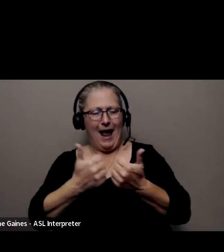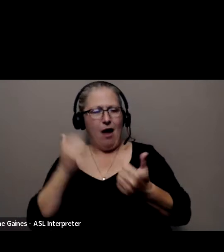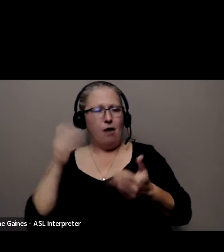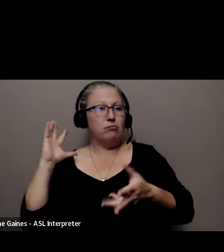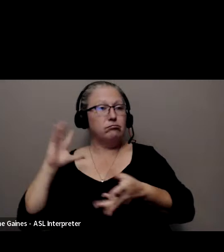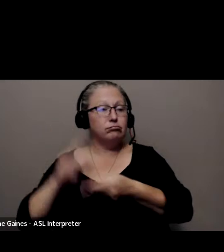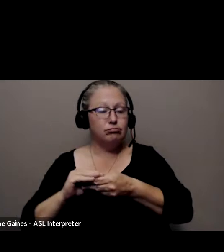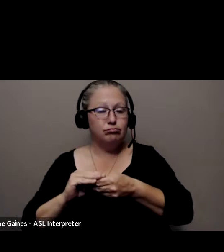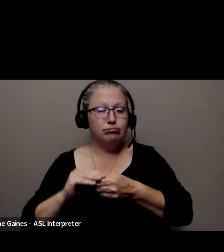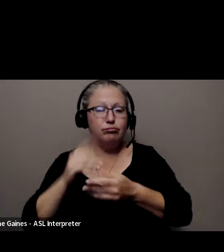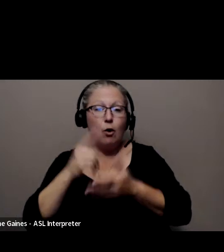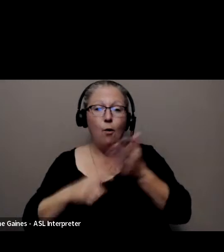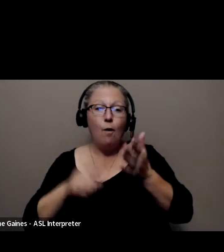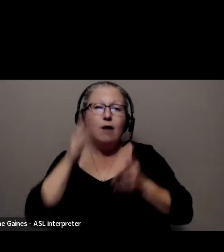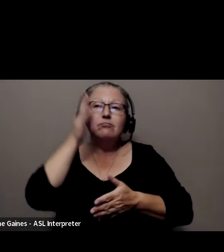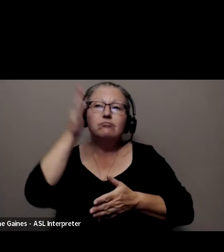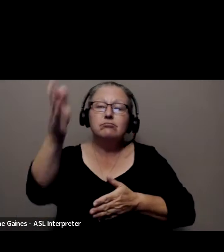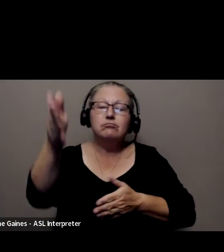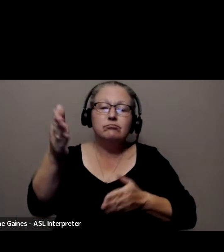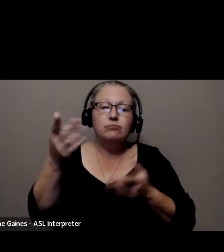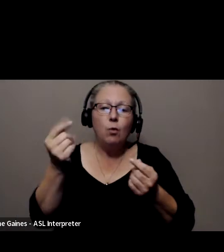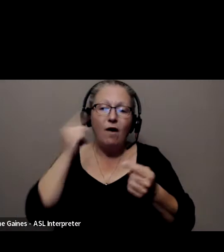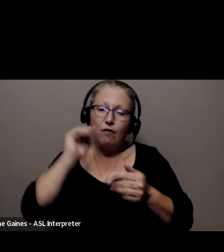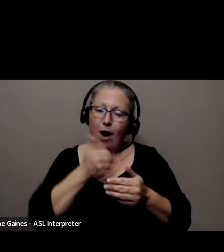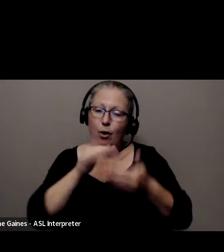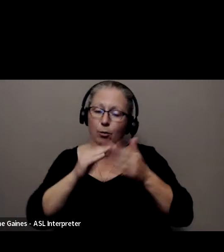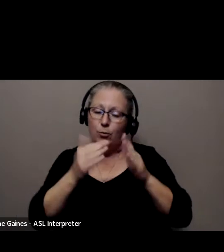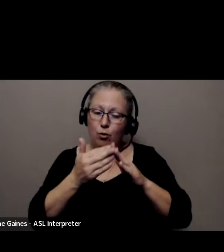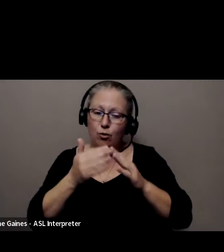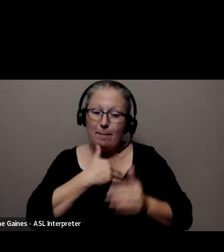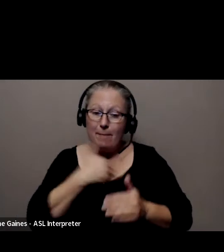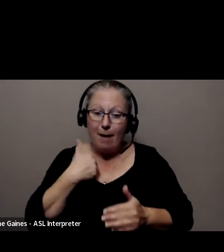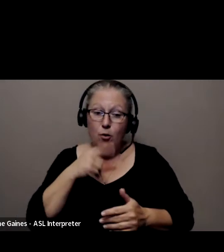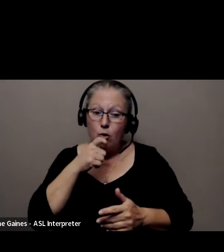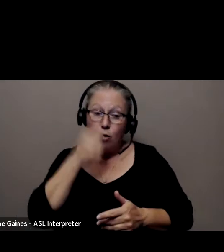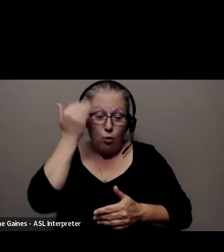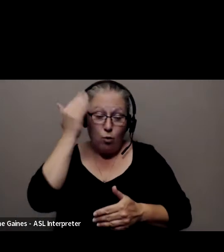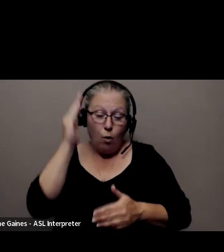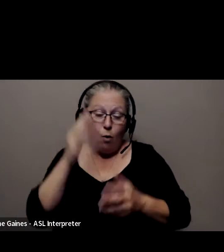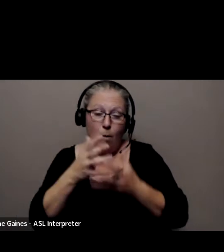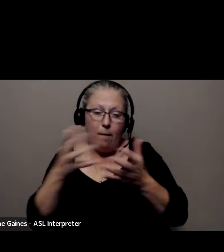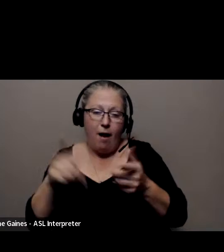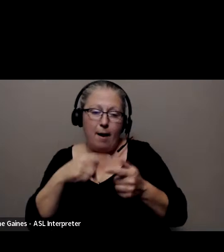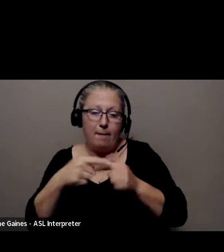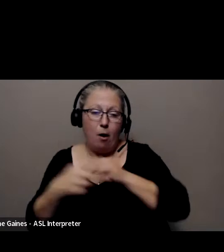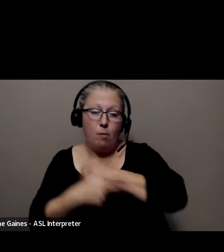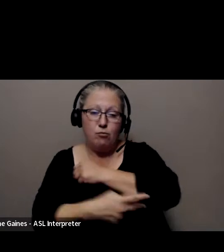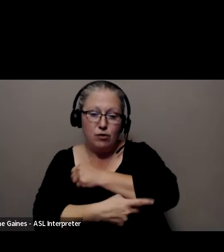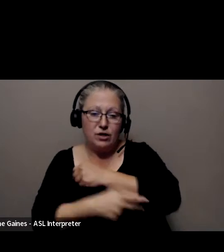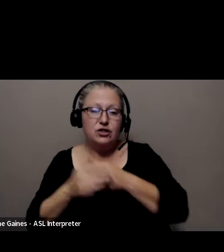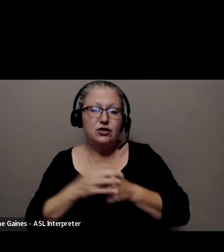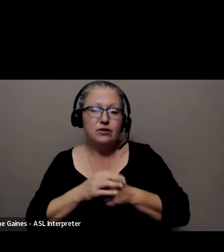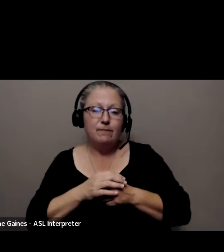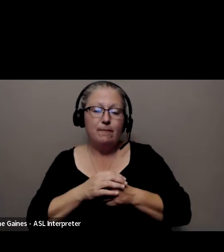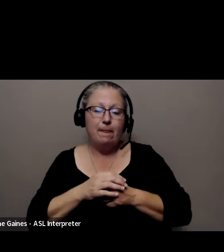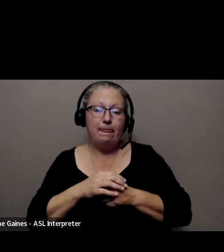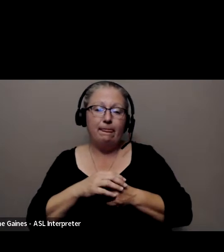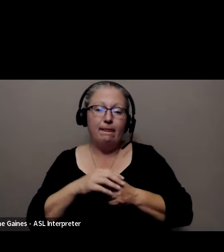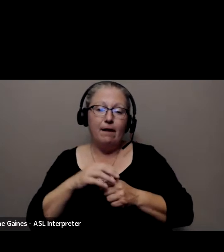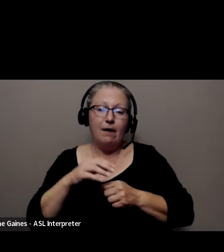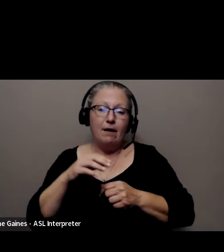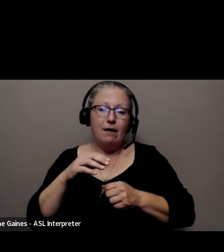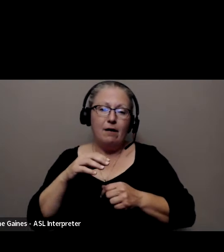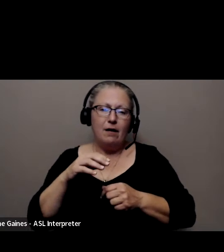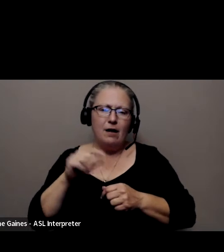and where we're dreaming about going for our community members who might not know too much about Bridge. Grounding ourselves through in